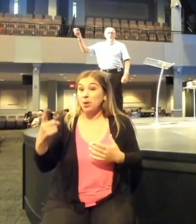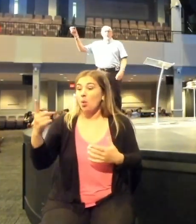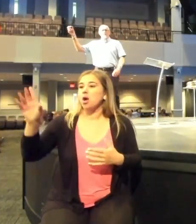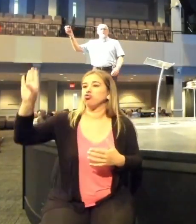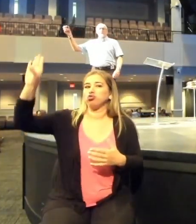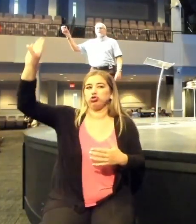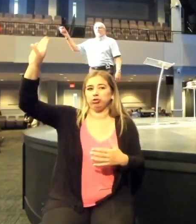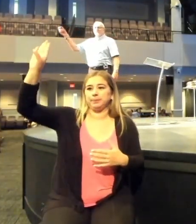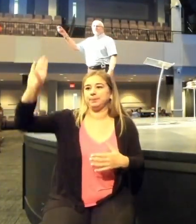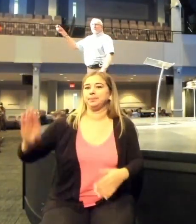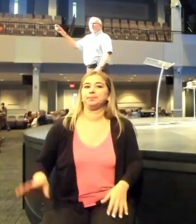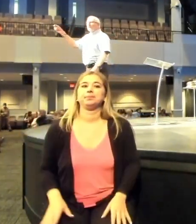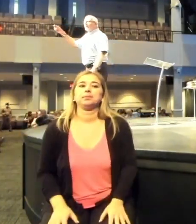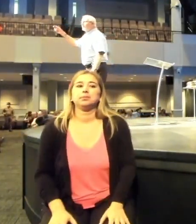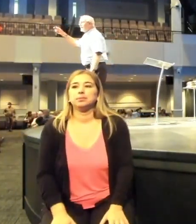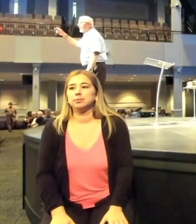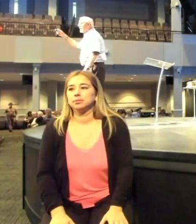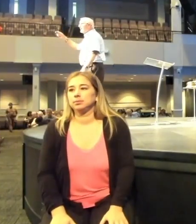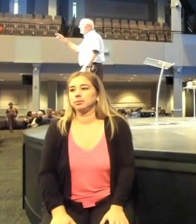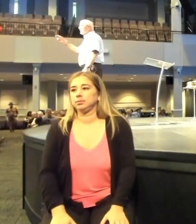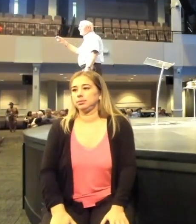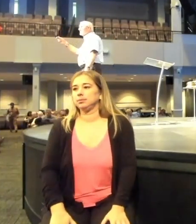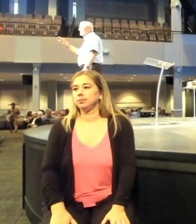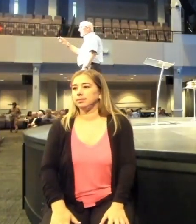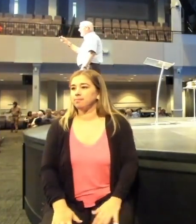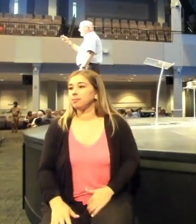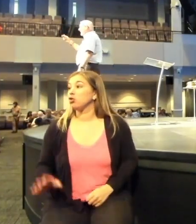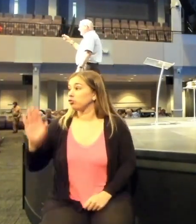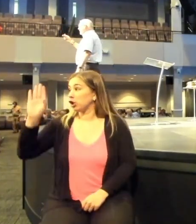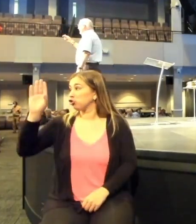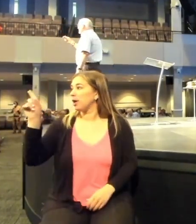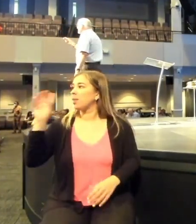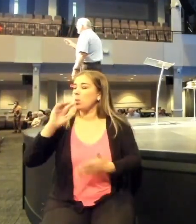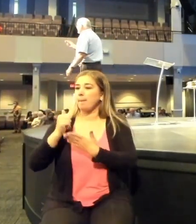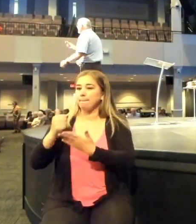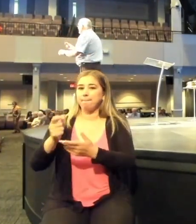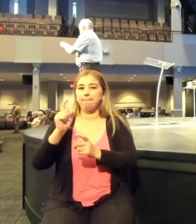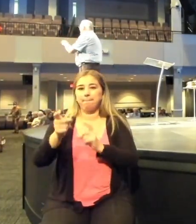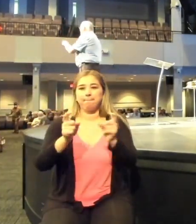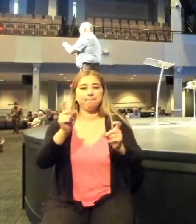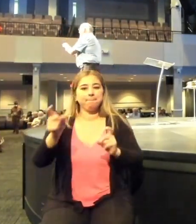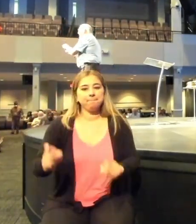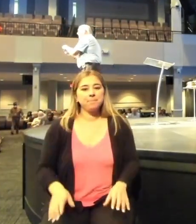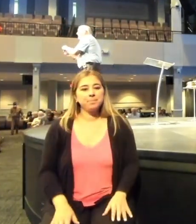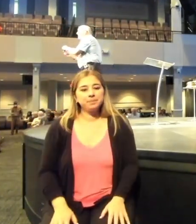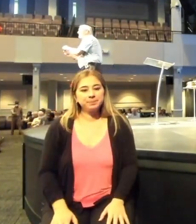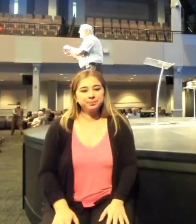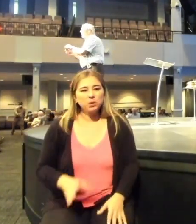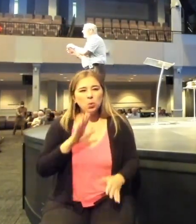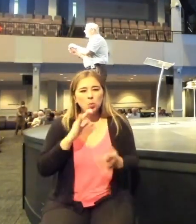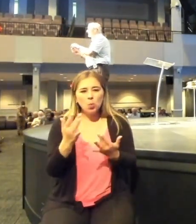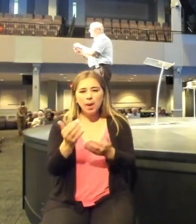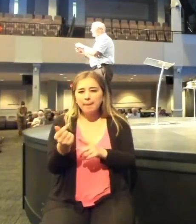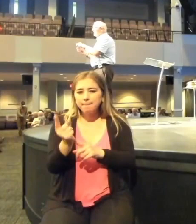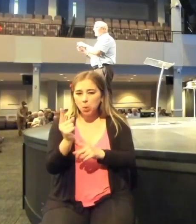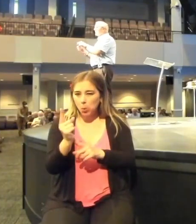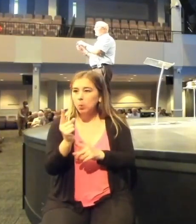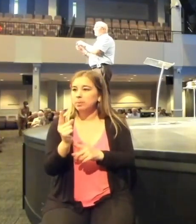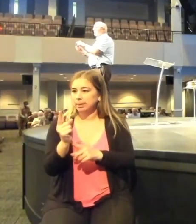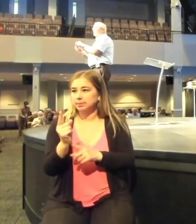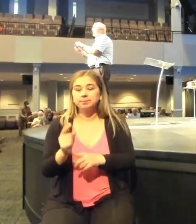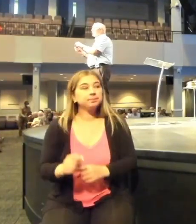cup and the bread today, just feel free to lift that hand and the ushers are heading right to you. And I'm going to wait just a moment